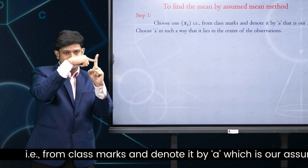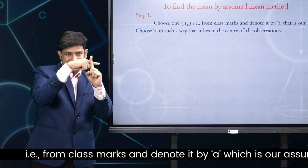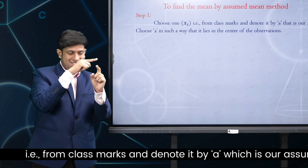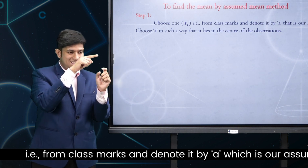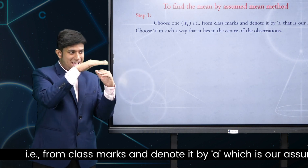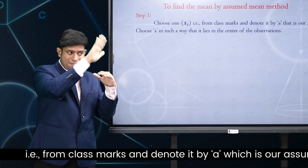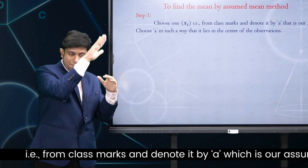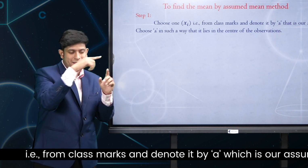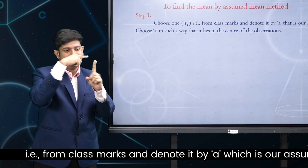A,